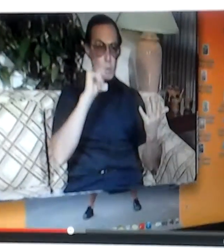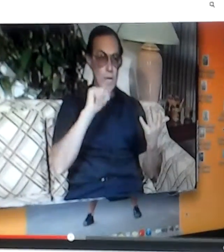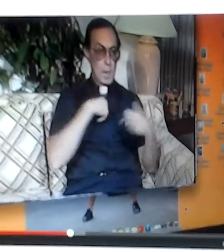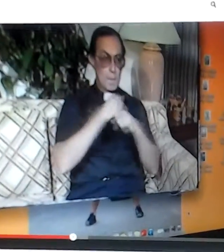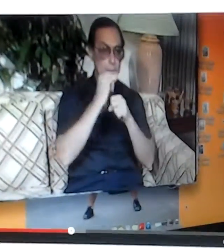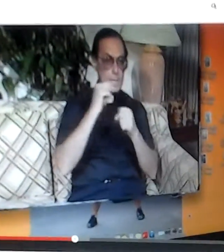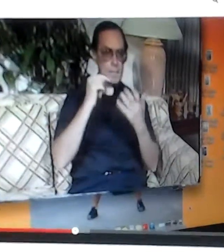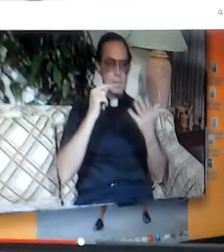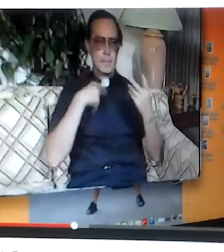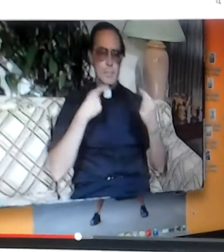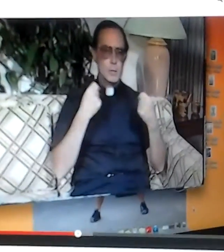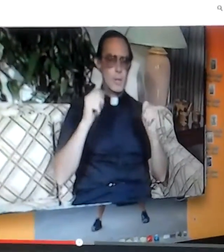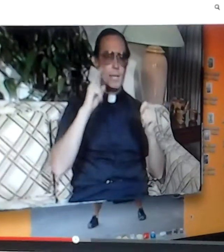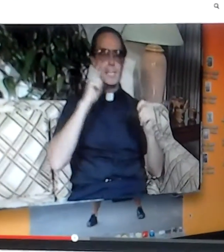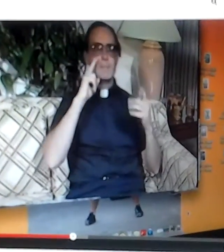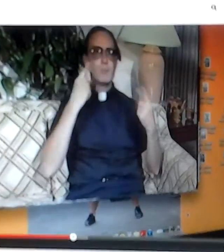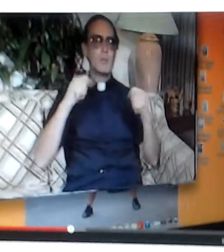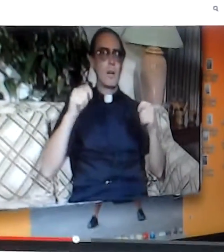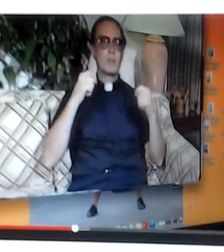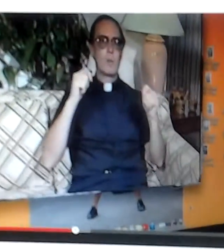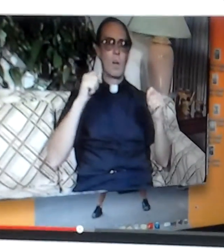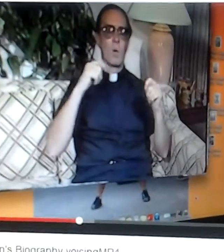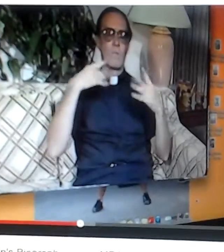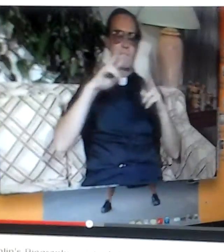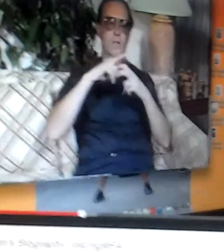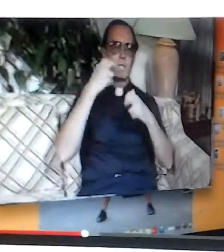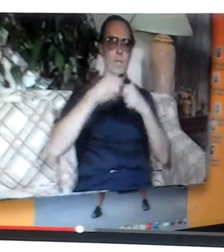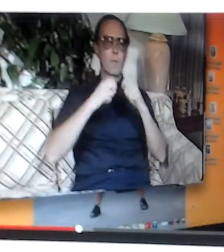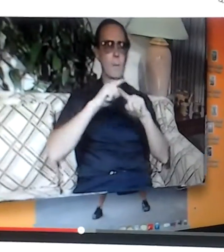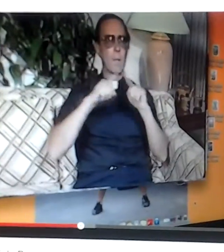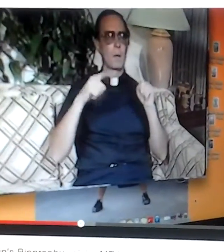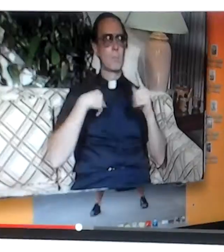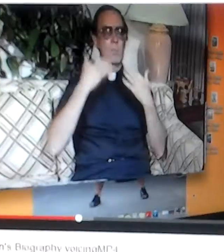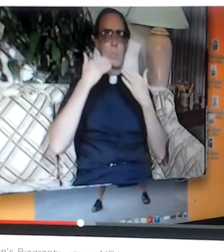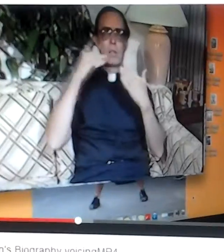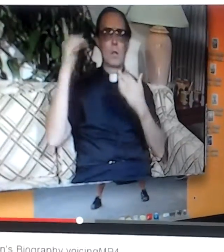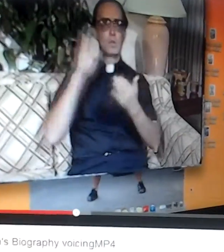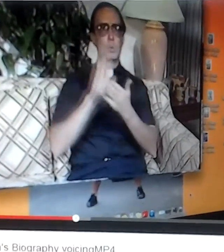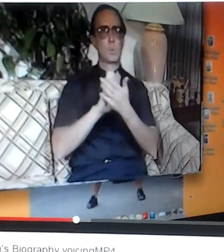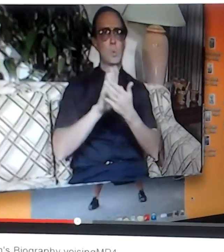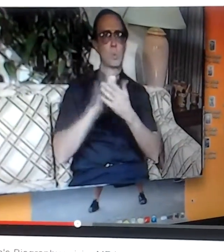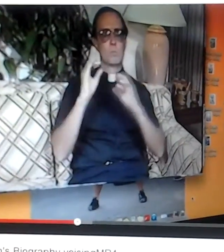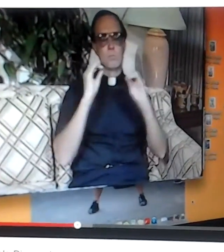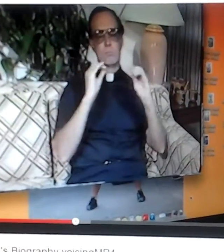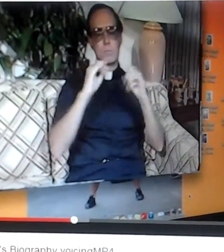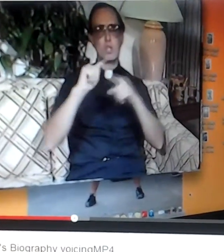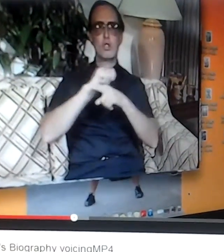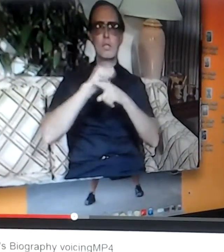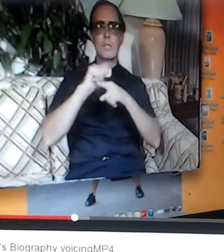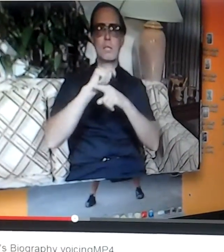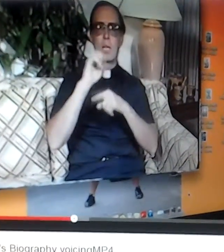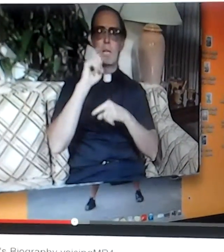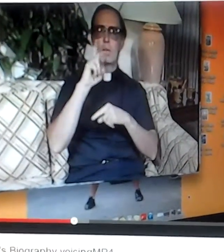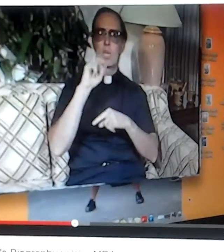So I entered with the willingness to fight against this challenge.